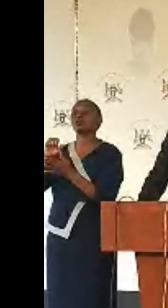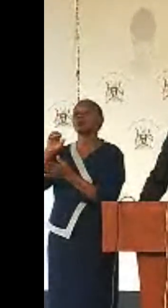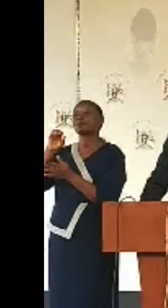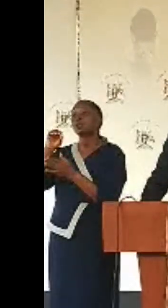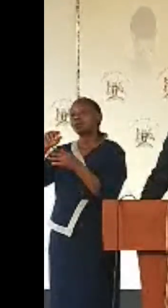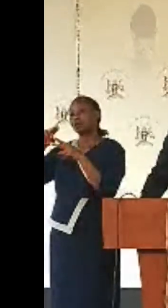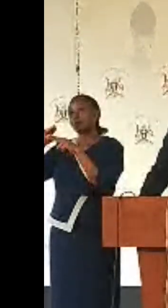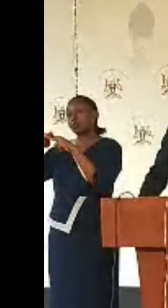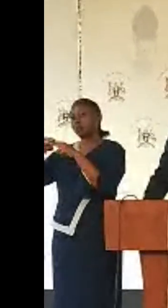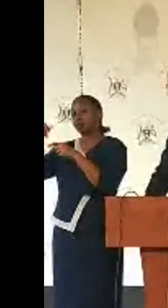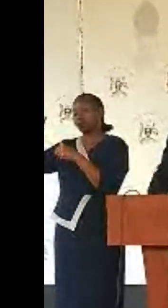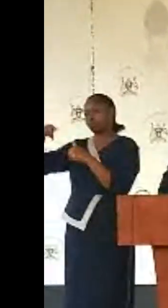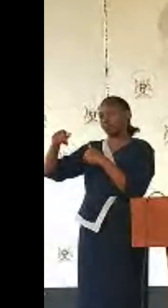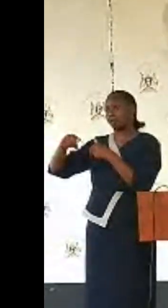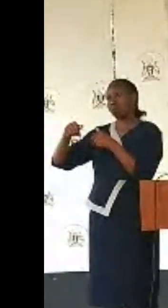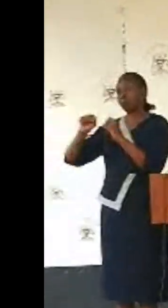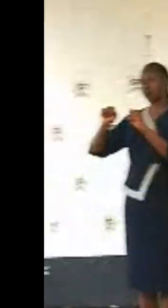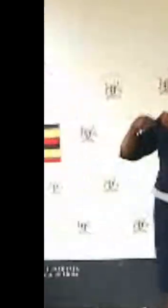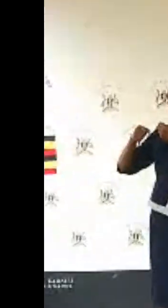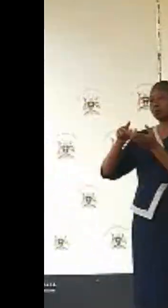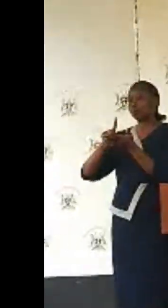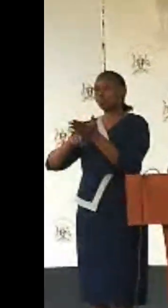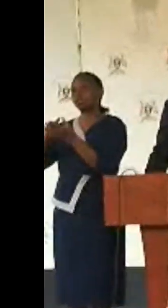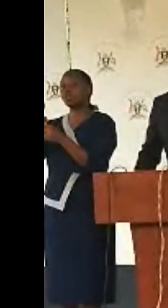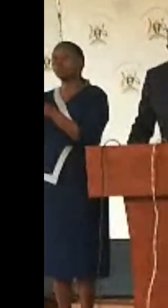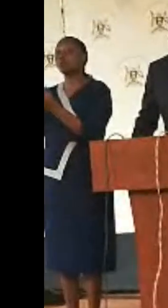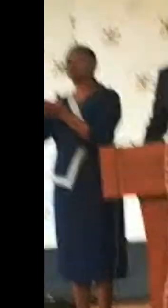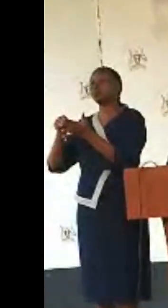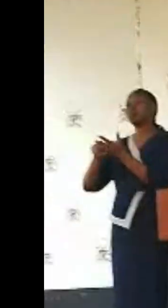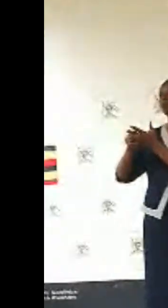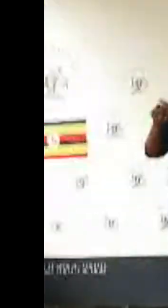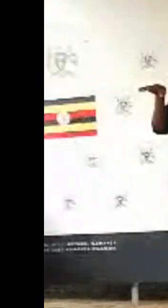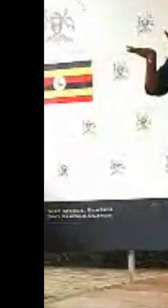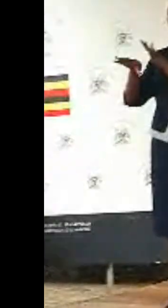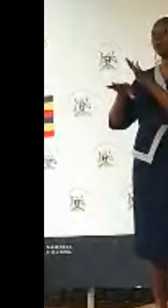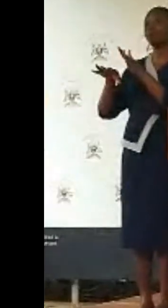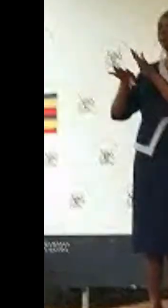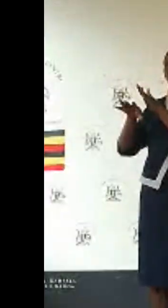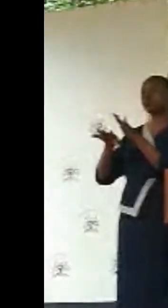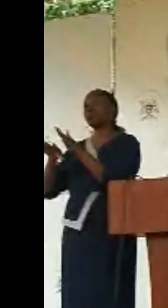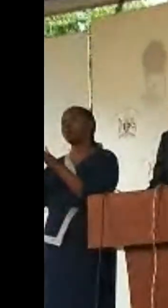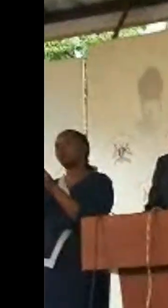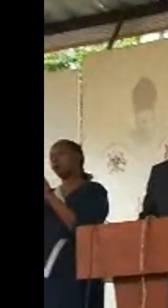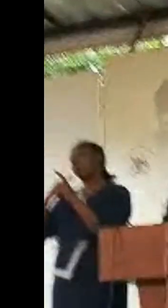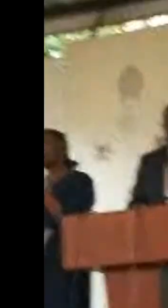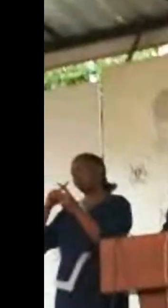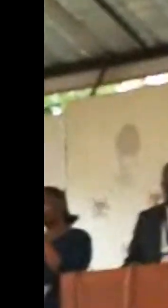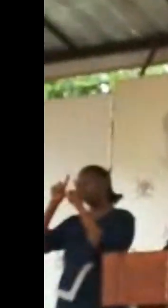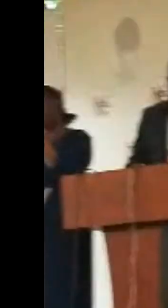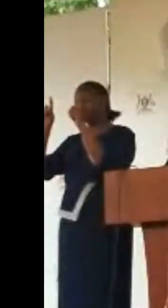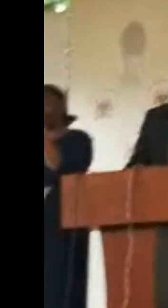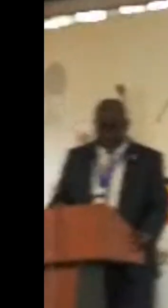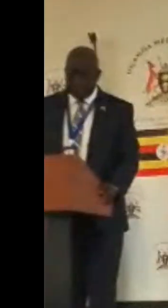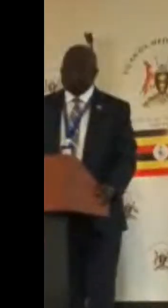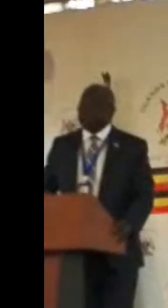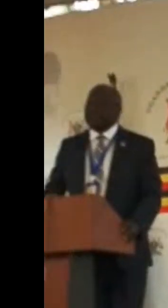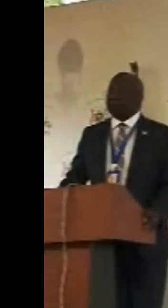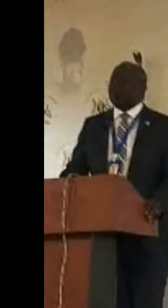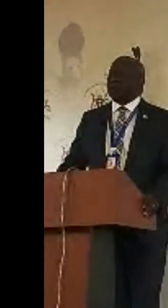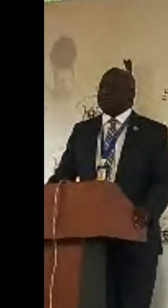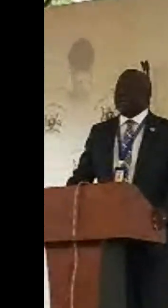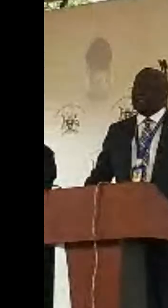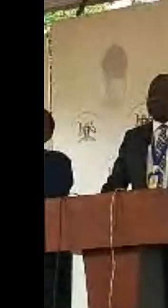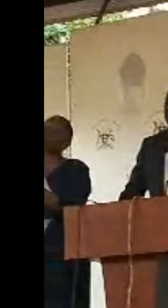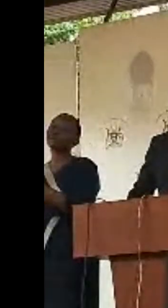sitting now does not find a very strange environment as far as the examination is concerned. And the